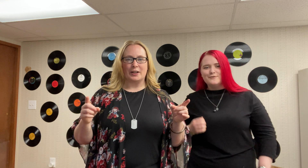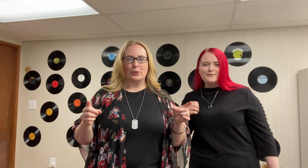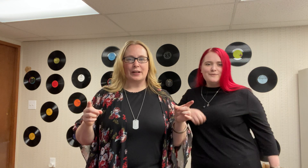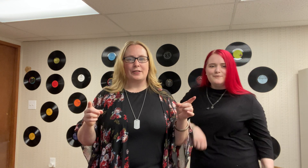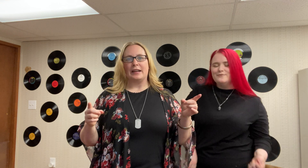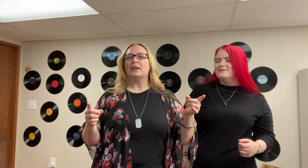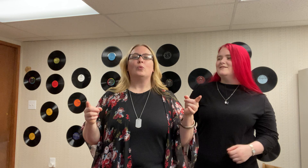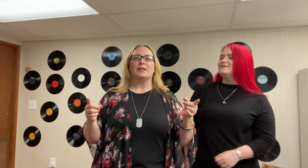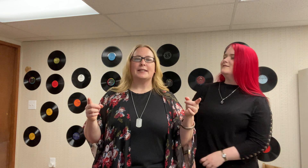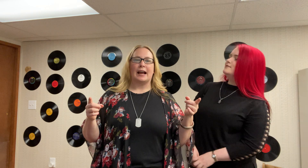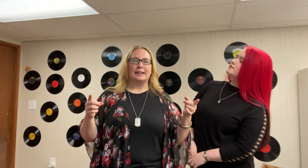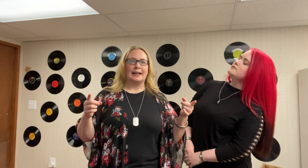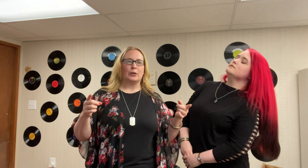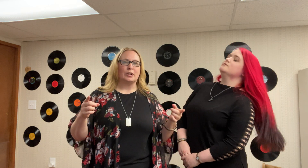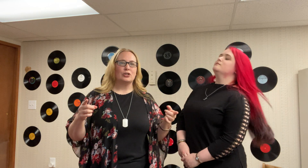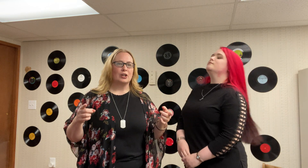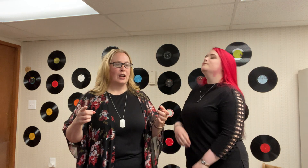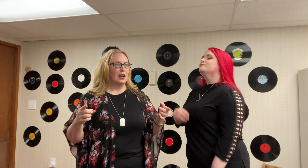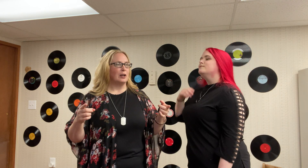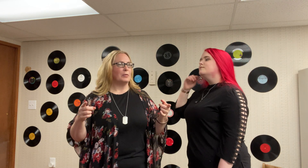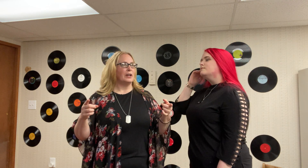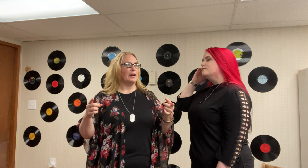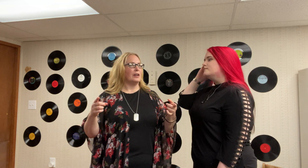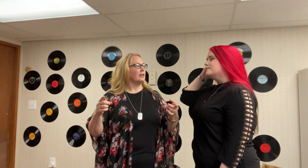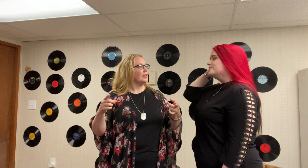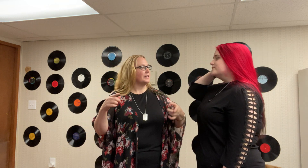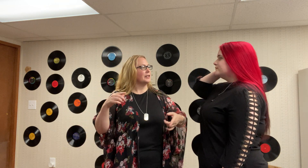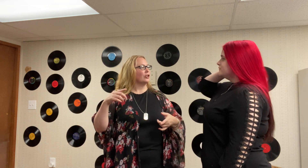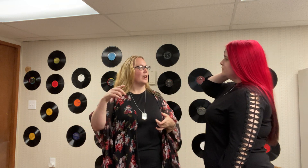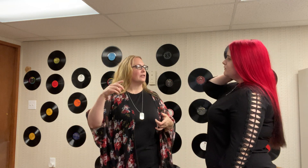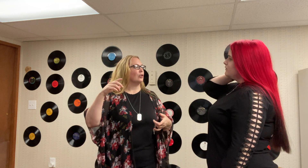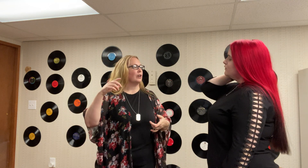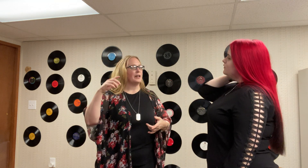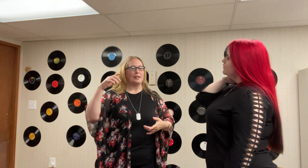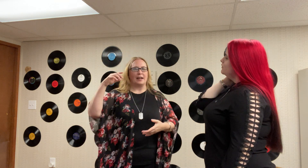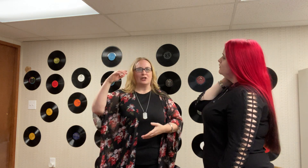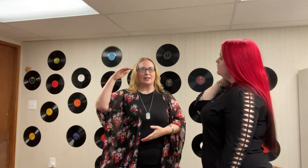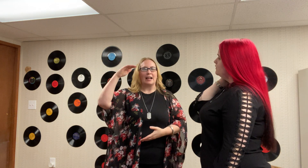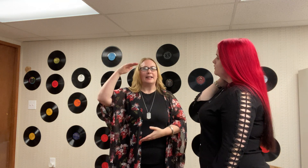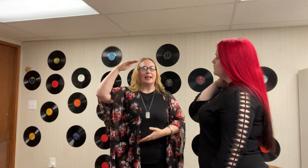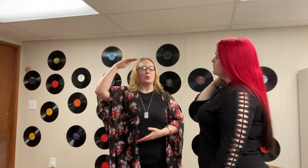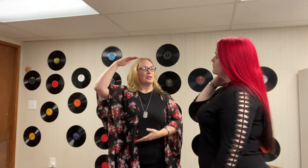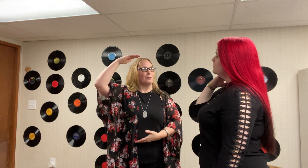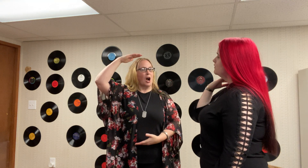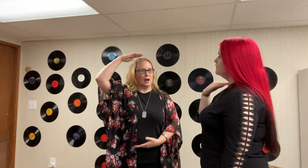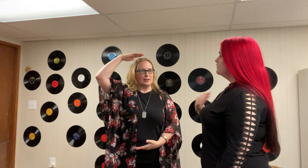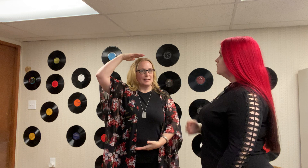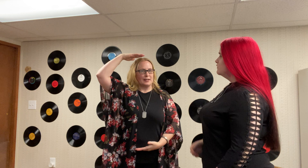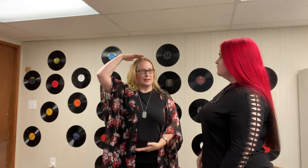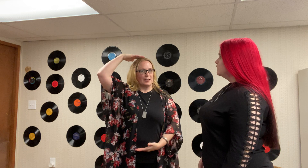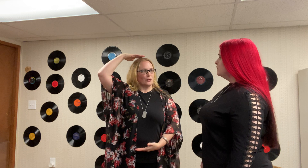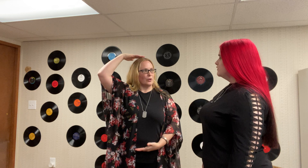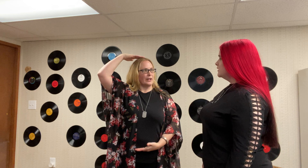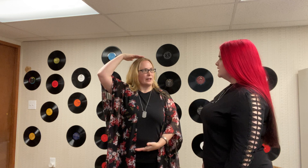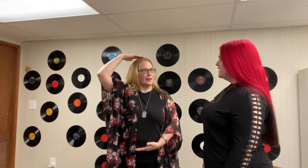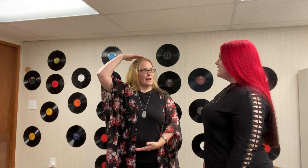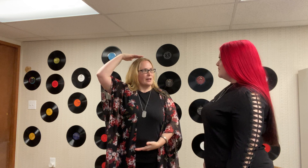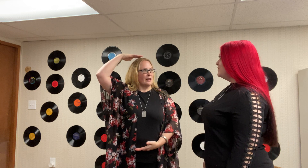quick thing with sign language, is this correct, Laura, that your sign language box is really... Pretty